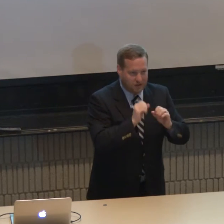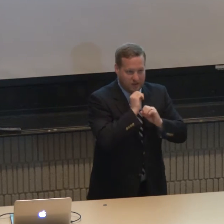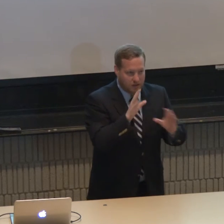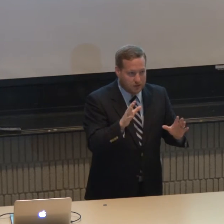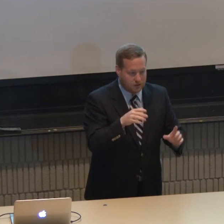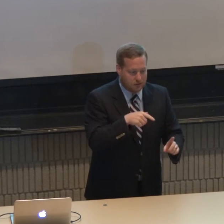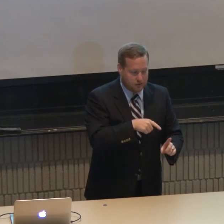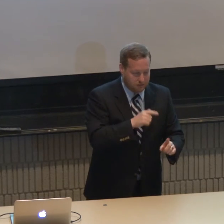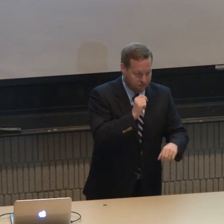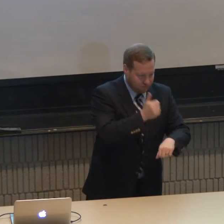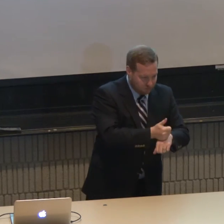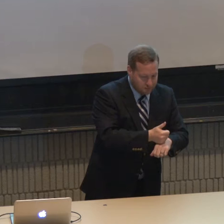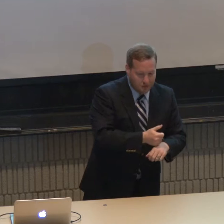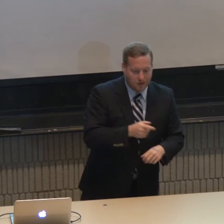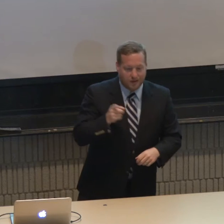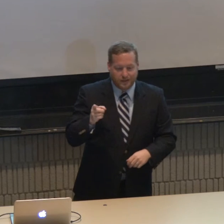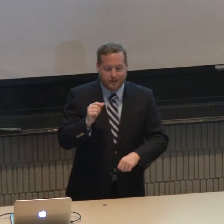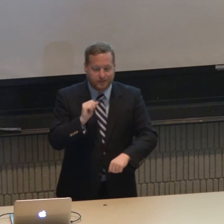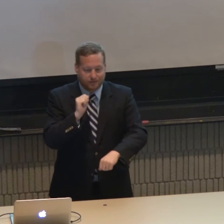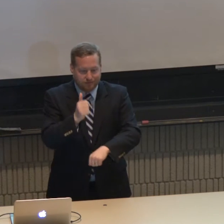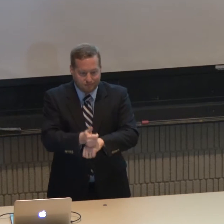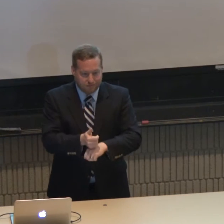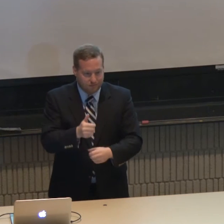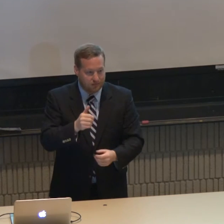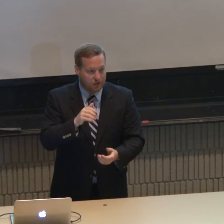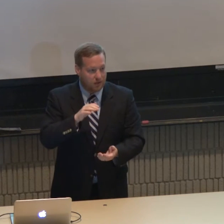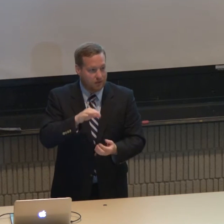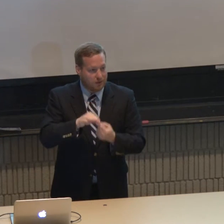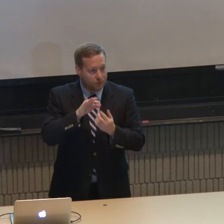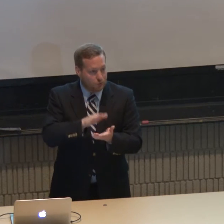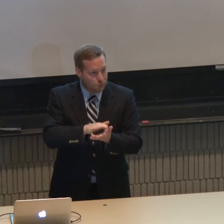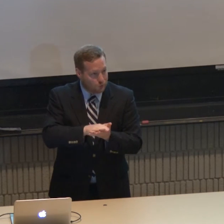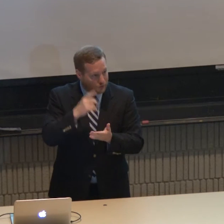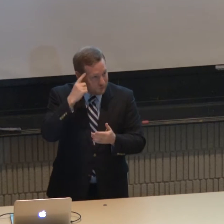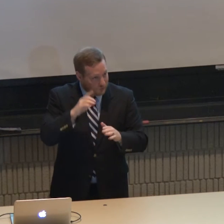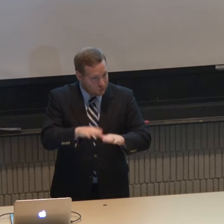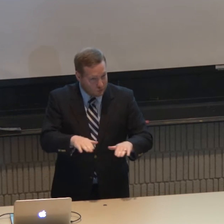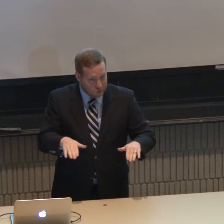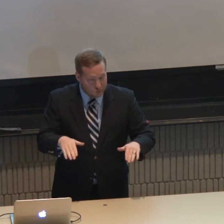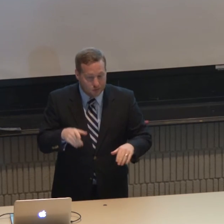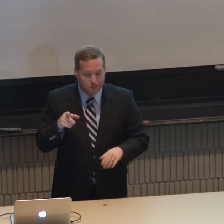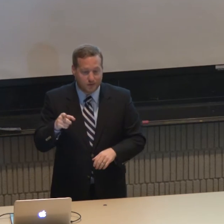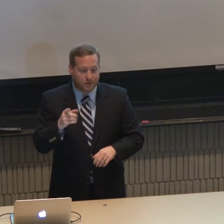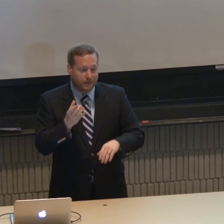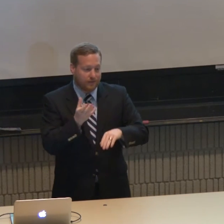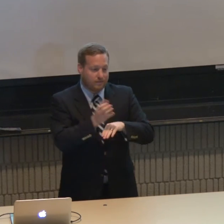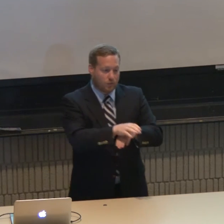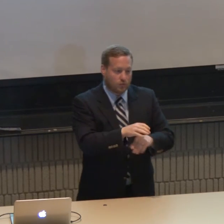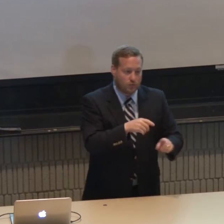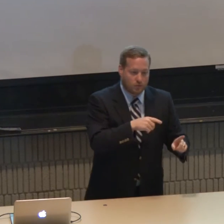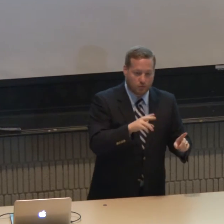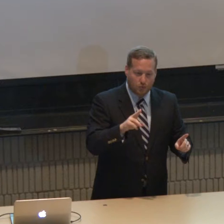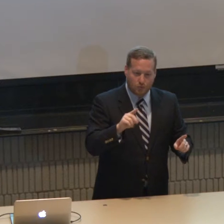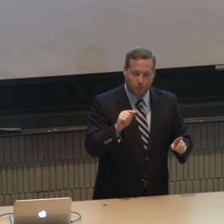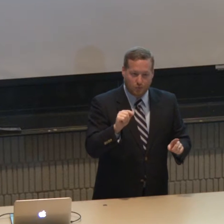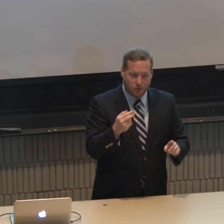So again, this is back to that idea of no visual access in communication. He's established a special school,